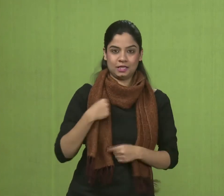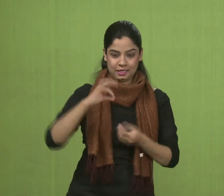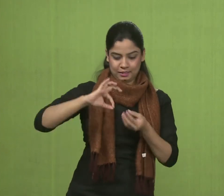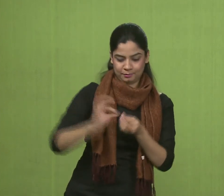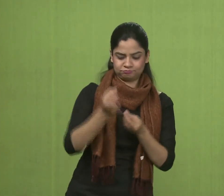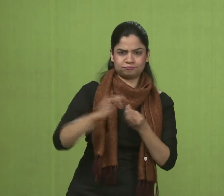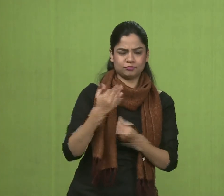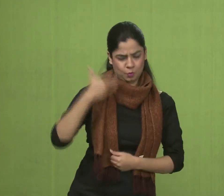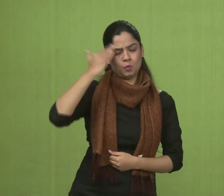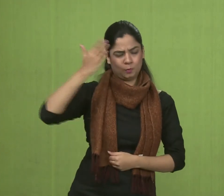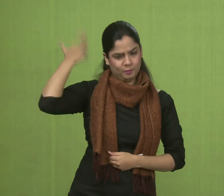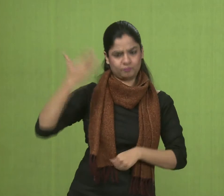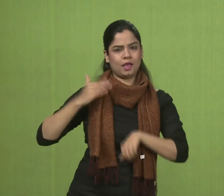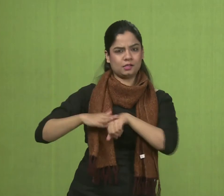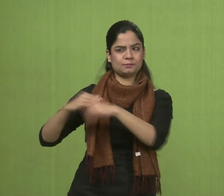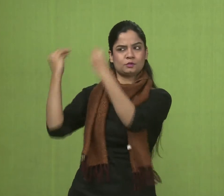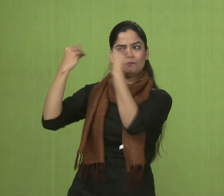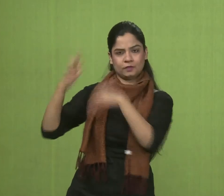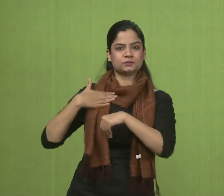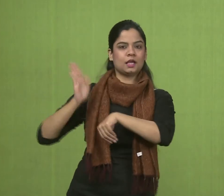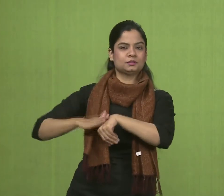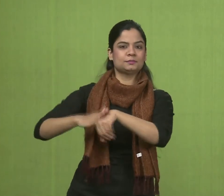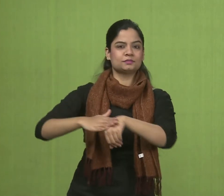so you already know how to do it.